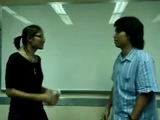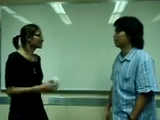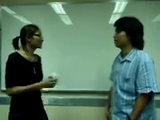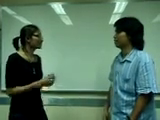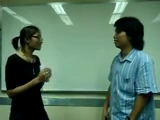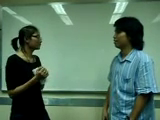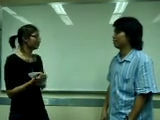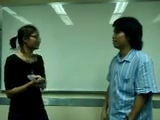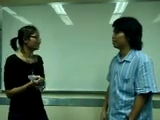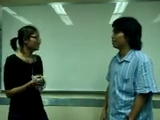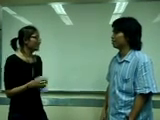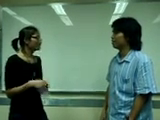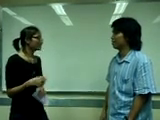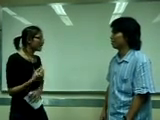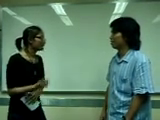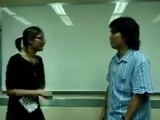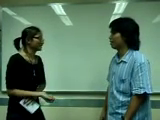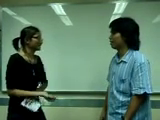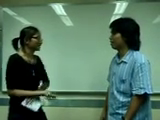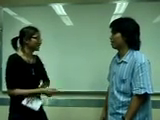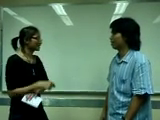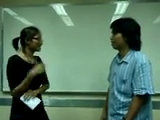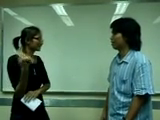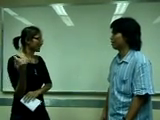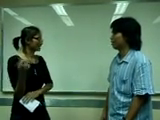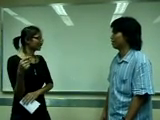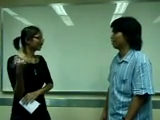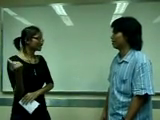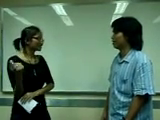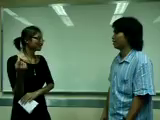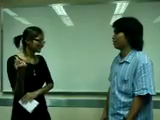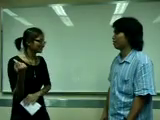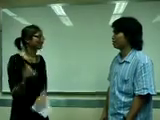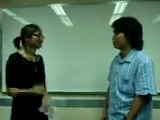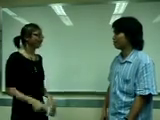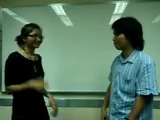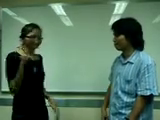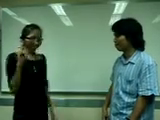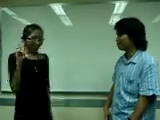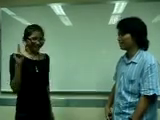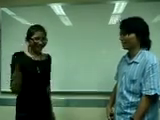Speaking of food, I'm starving. Let's get something to eat. Finished.